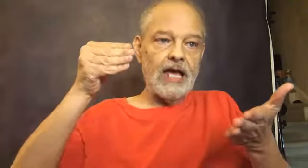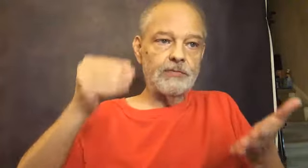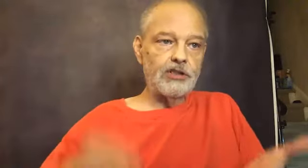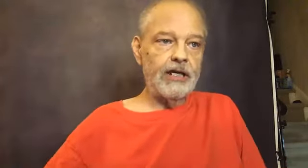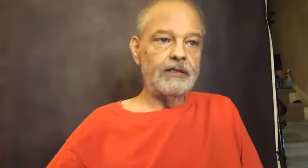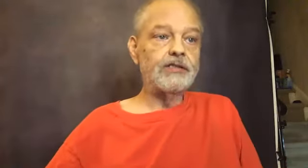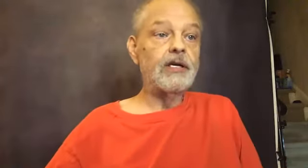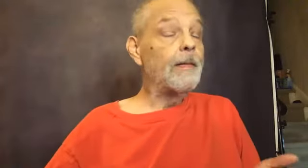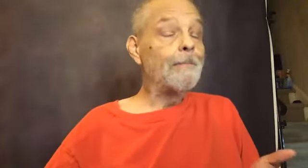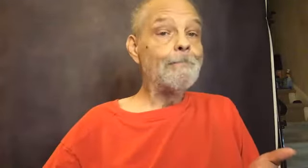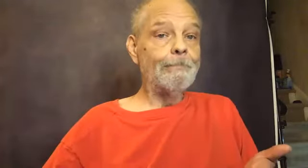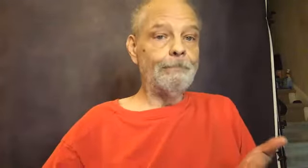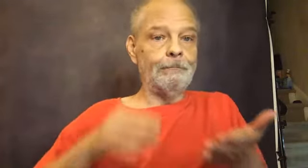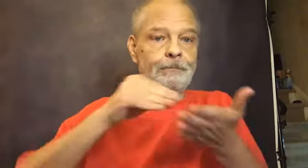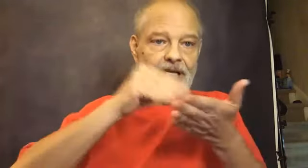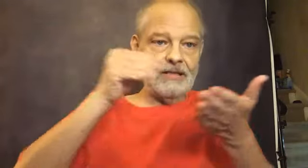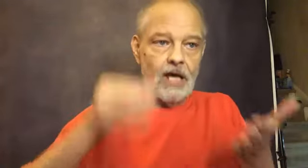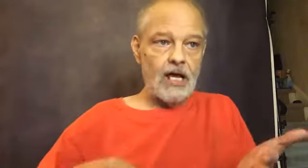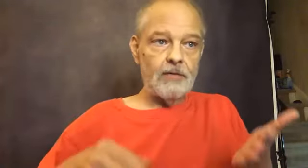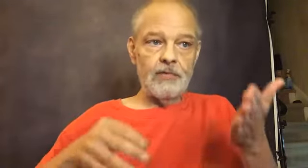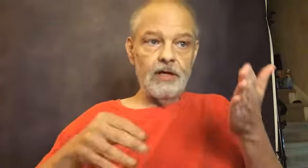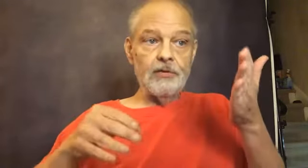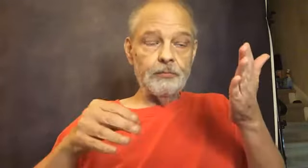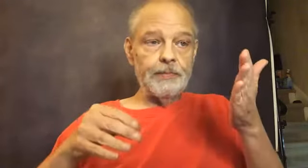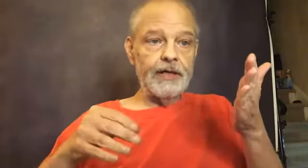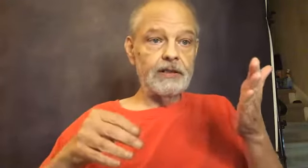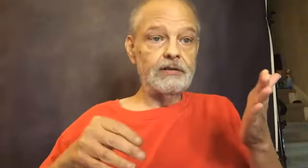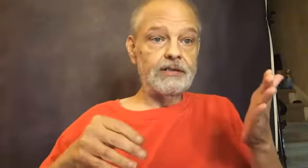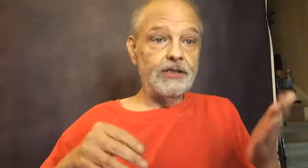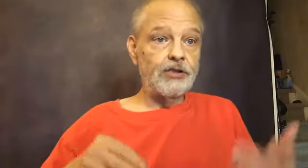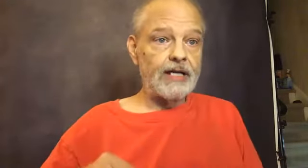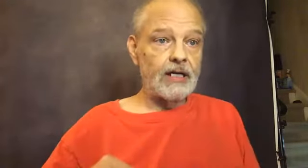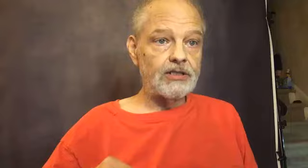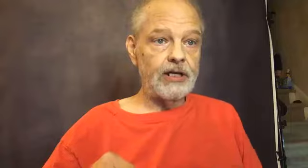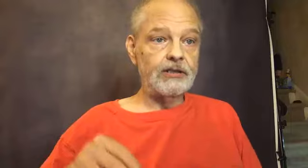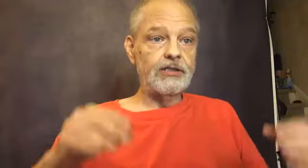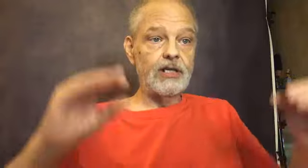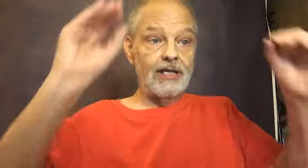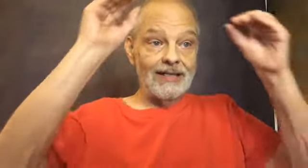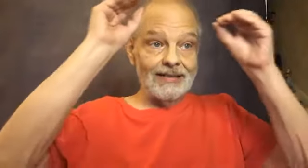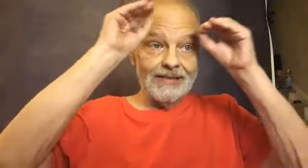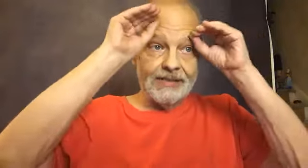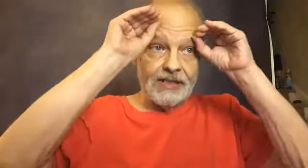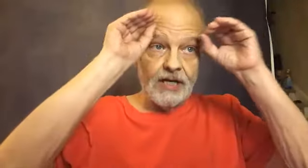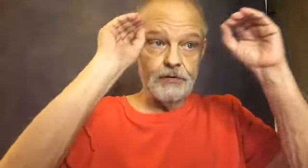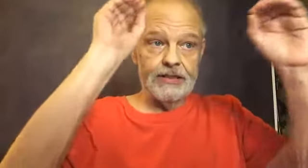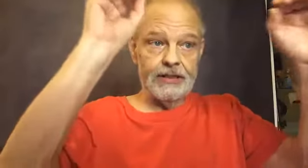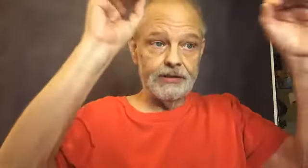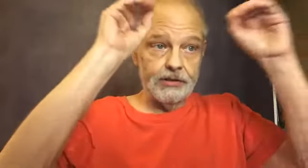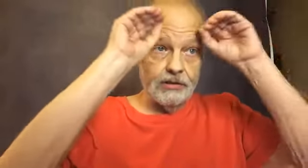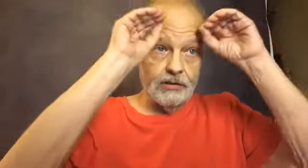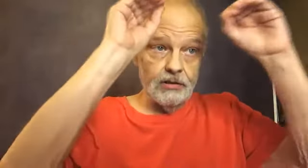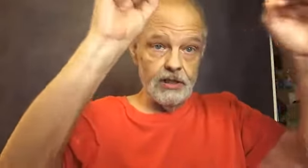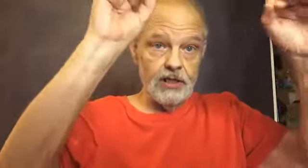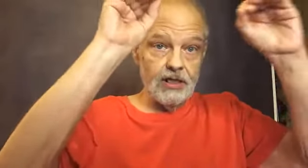been changed in time, but teacher has not changed. This is a sign for teach. You